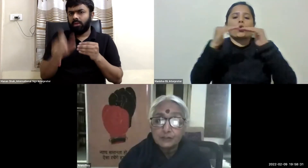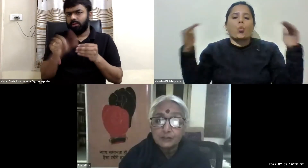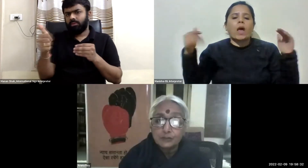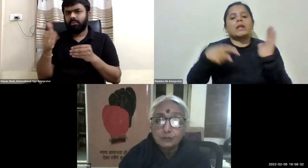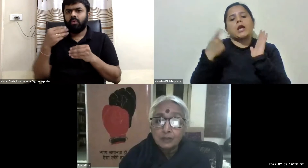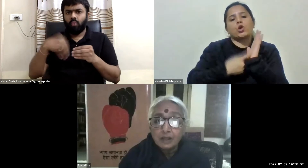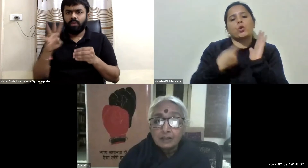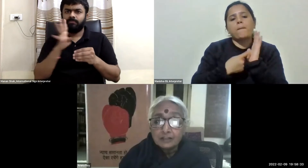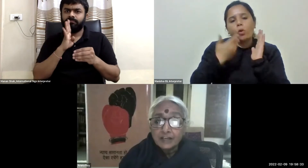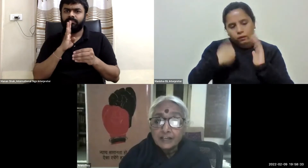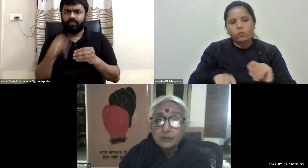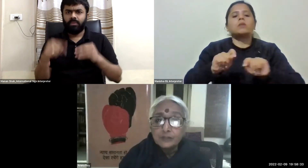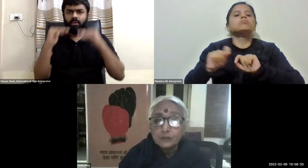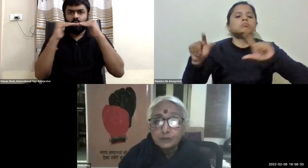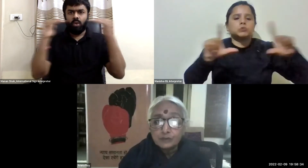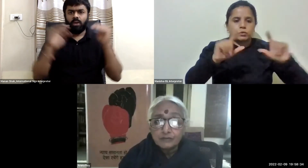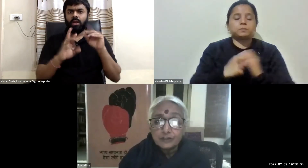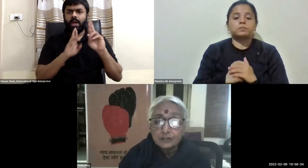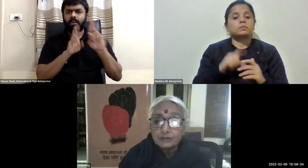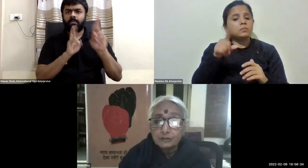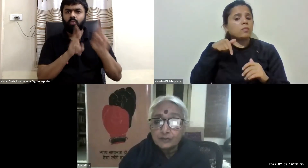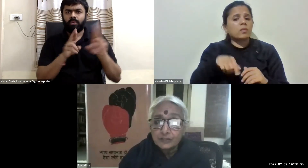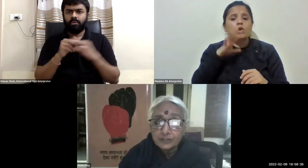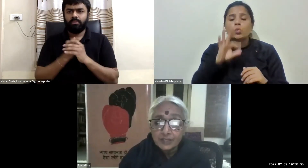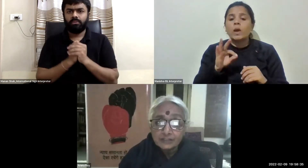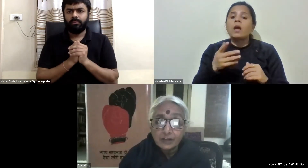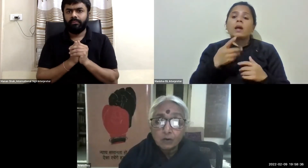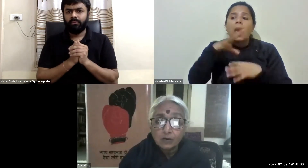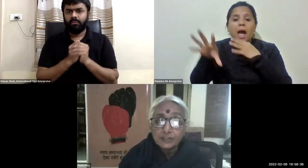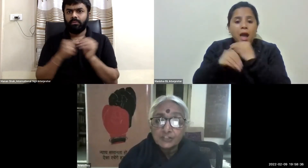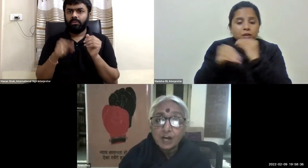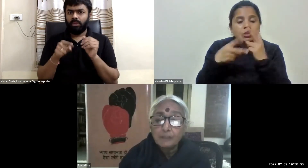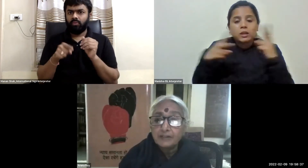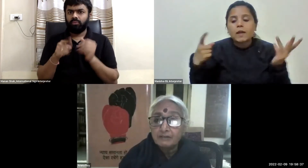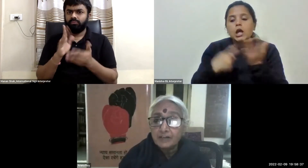he speaks to you. This unequal distribution of additional resources